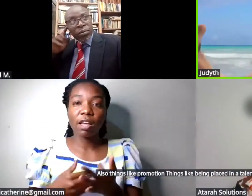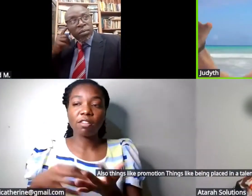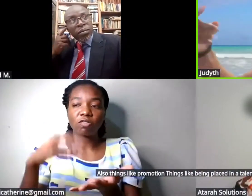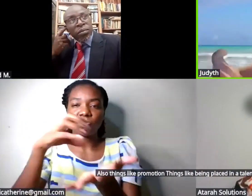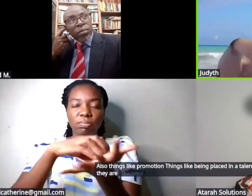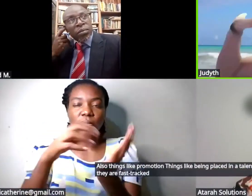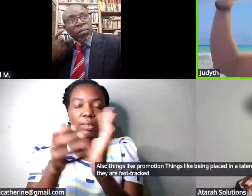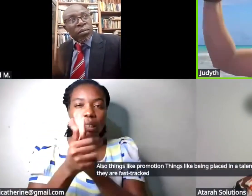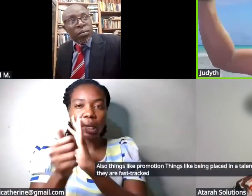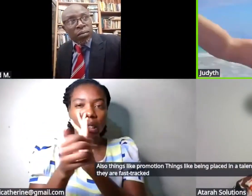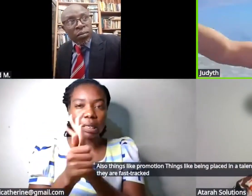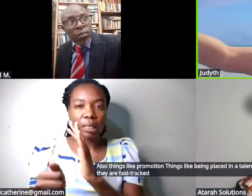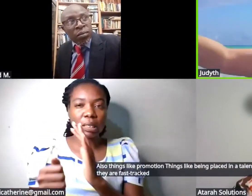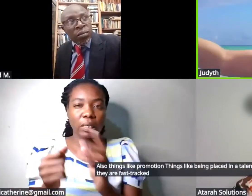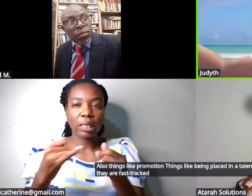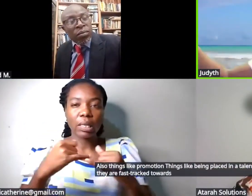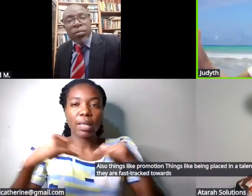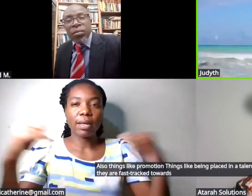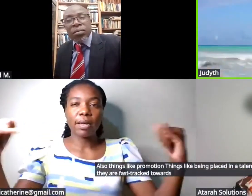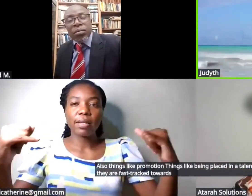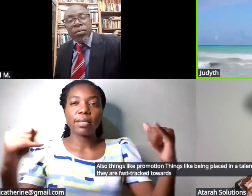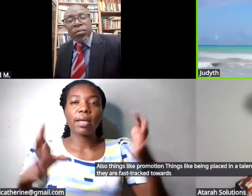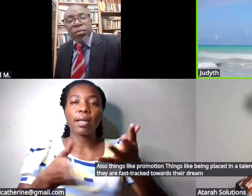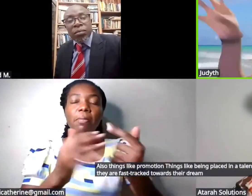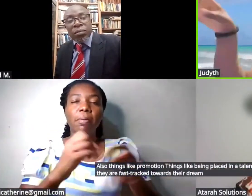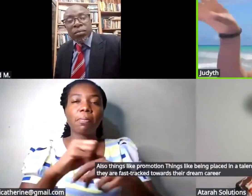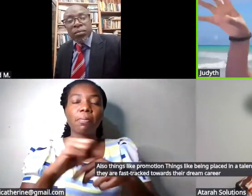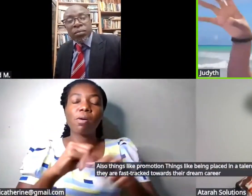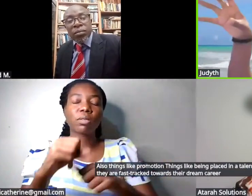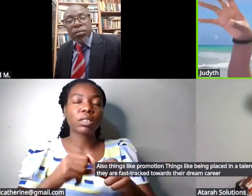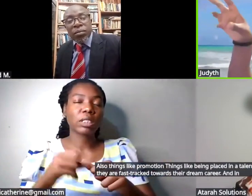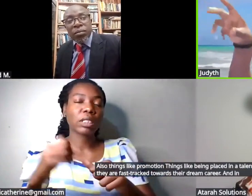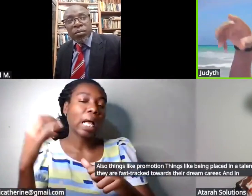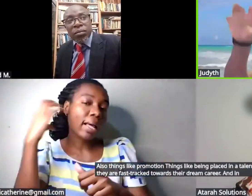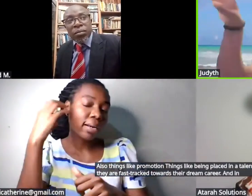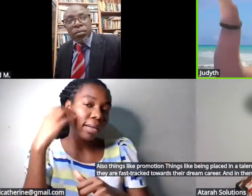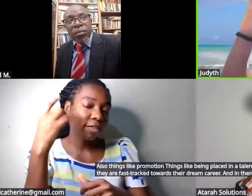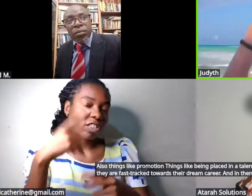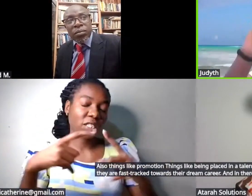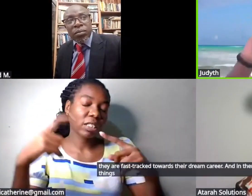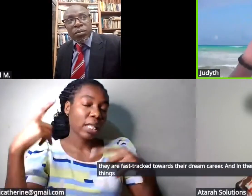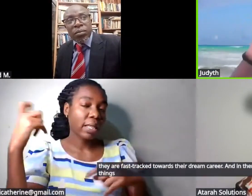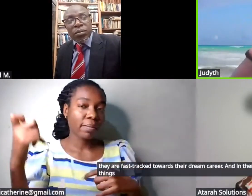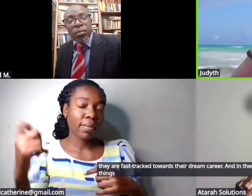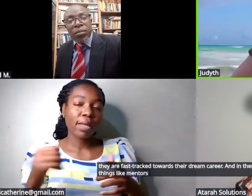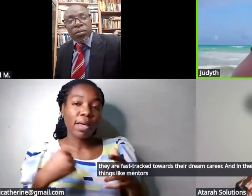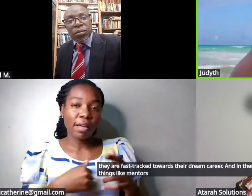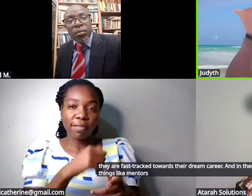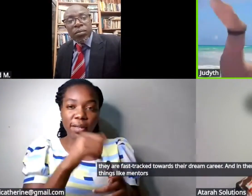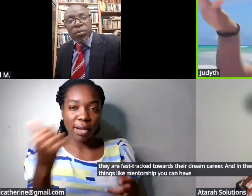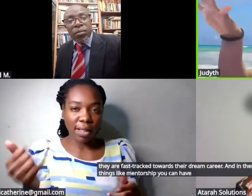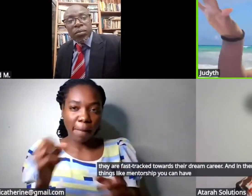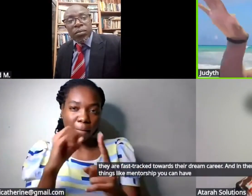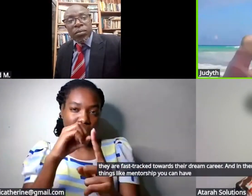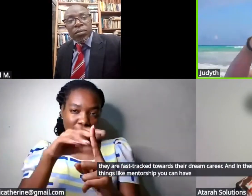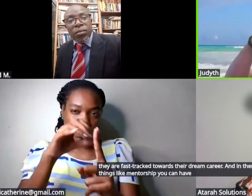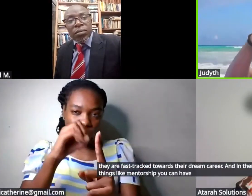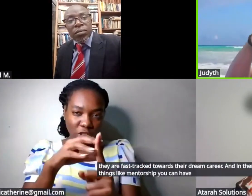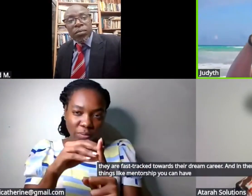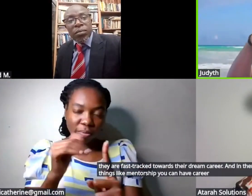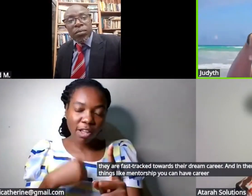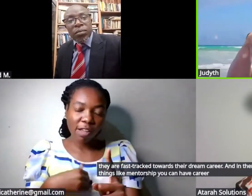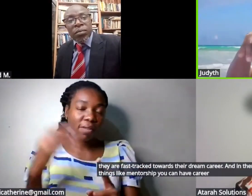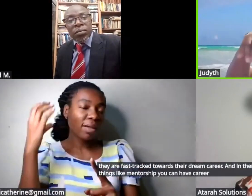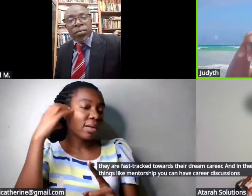tracked towards their dream career. And in there, you can have things like mentorship, you can have career discussions, you